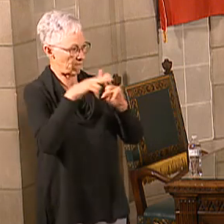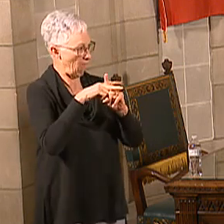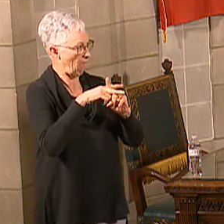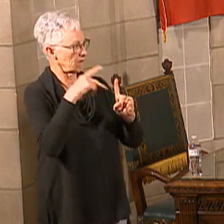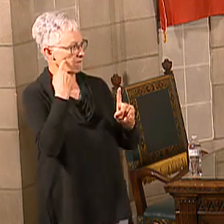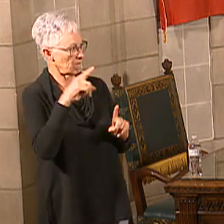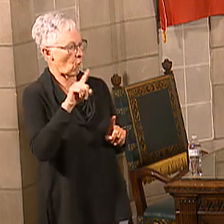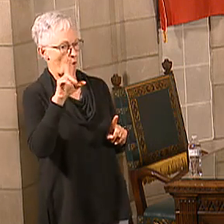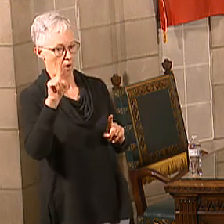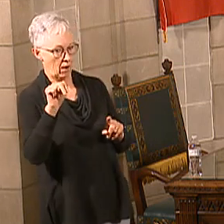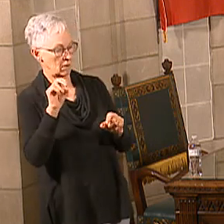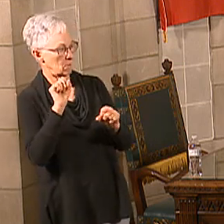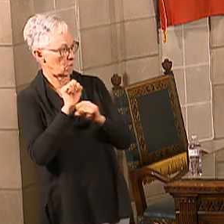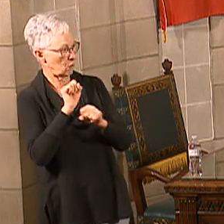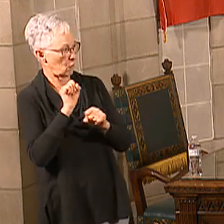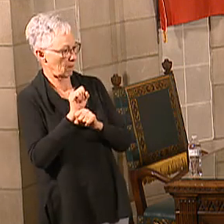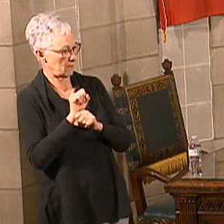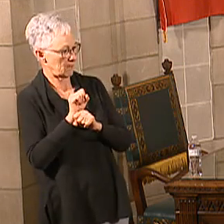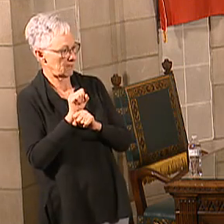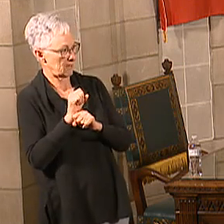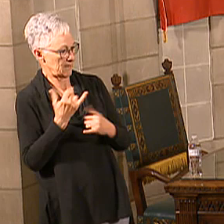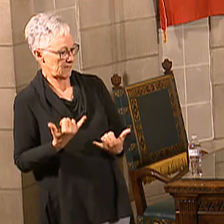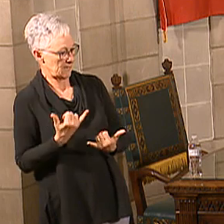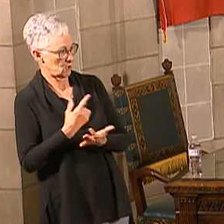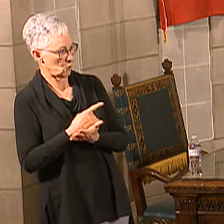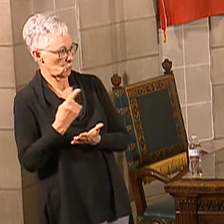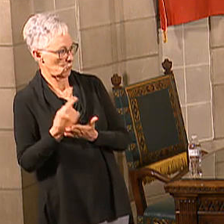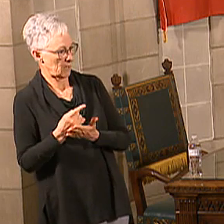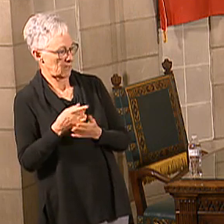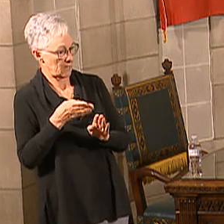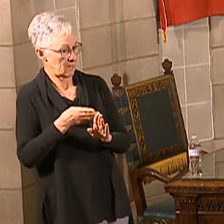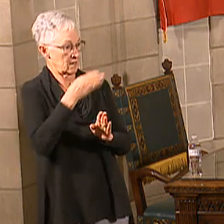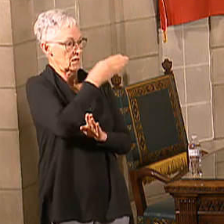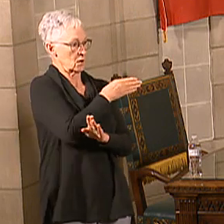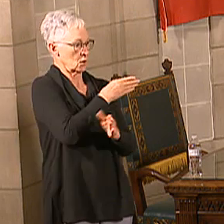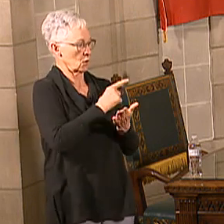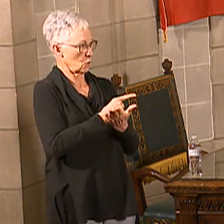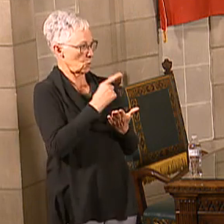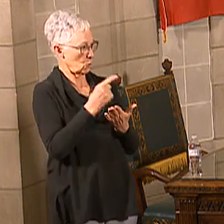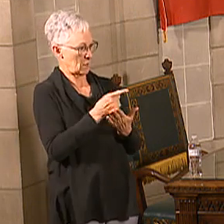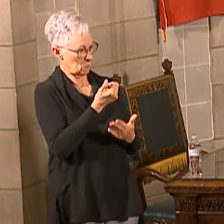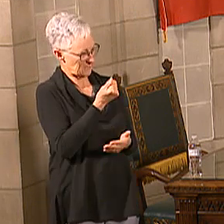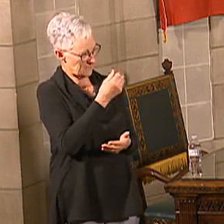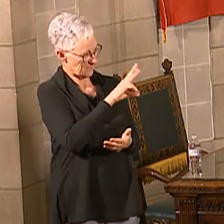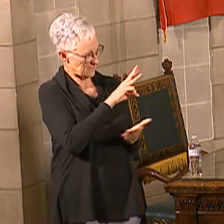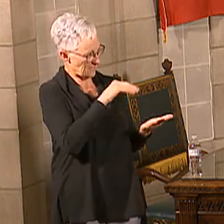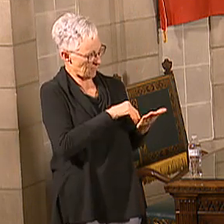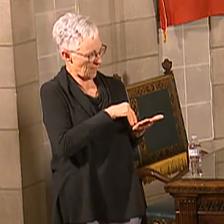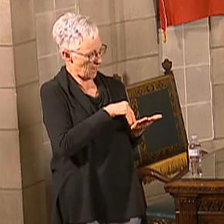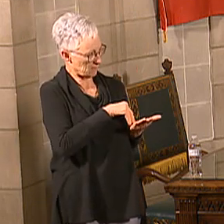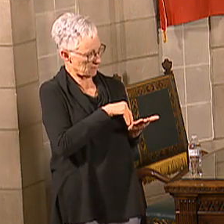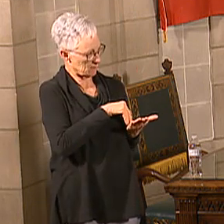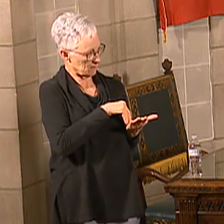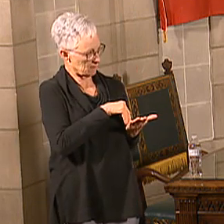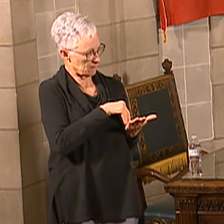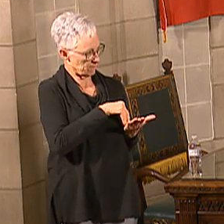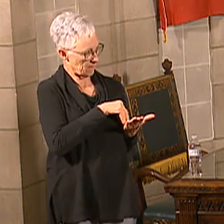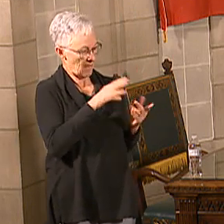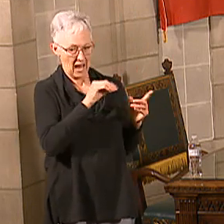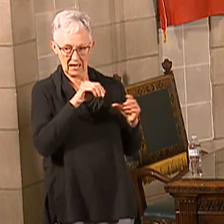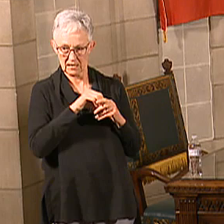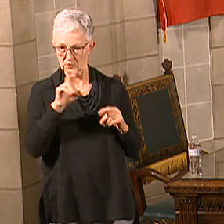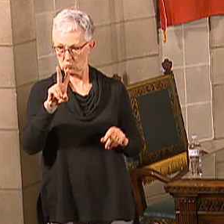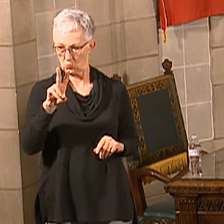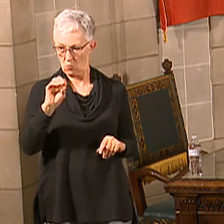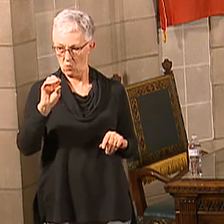shy of 16,000 the previous week. Yes. And our previous record during the height of the Great Recession in 2008 was like 4,000. Yes.